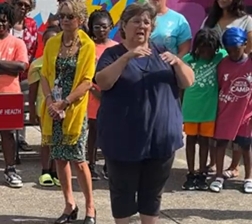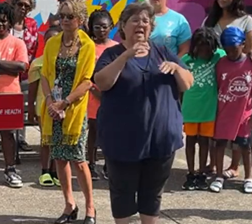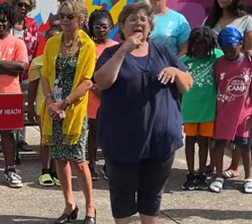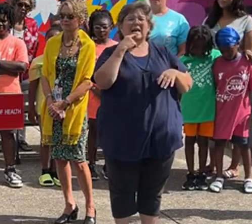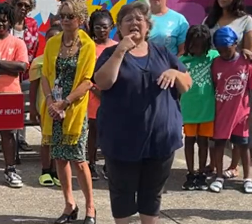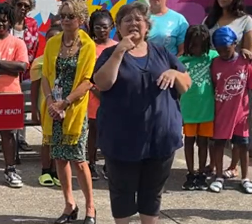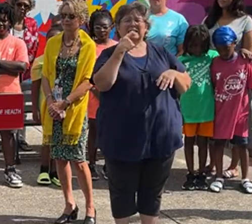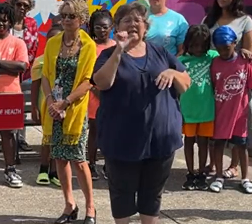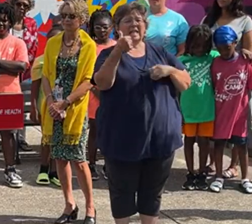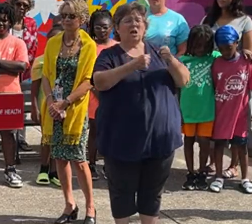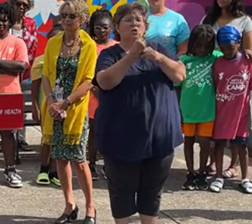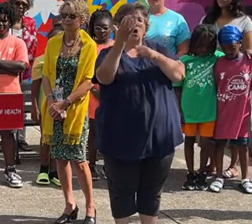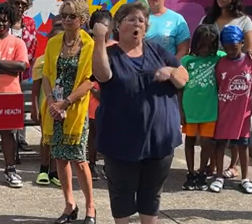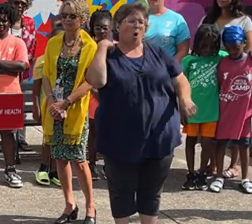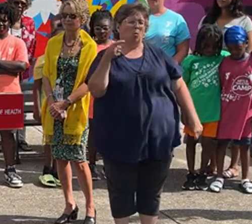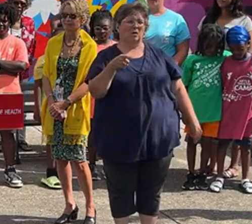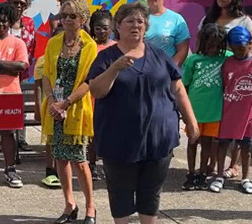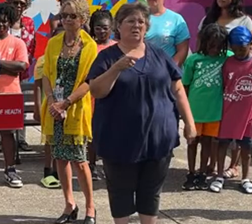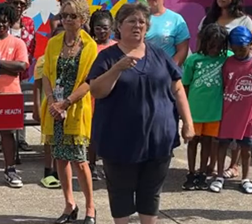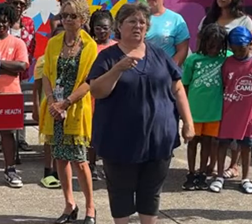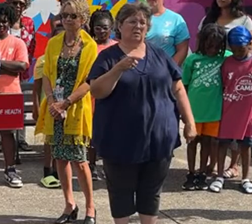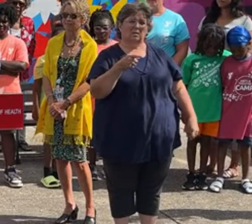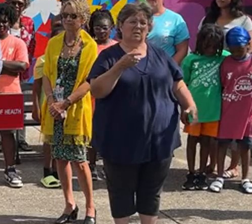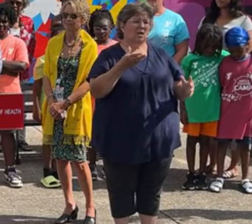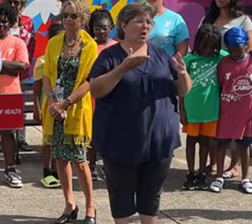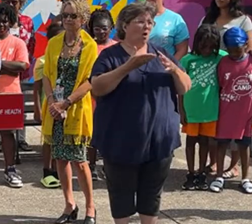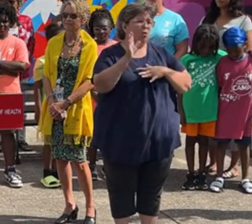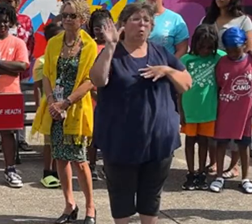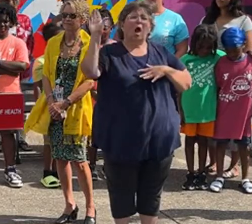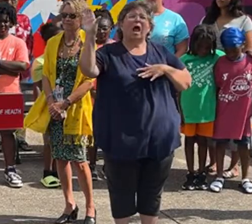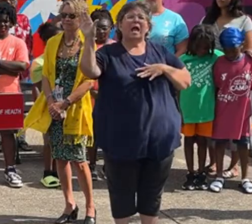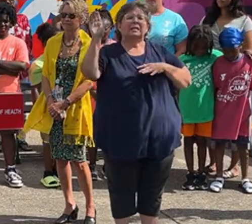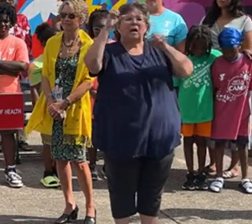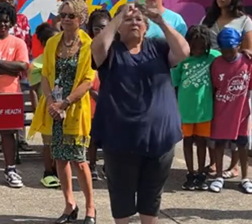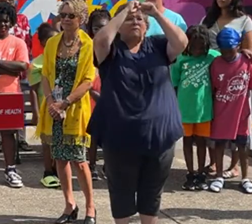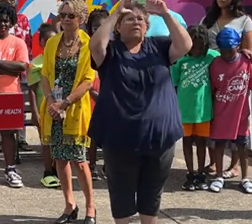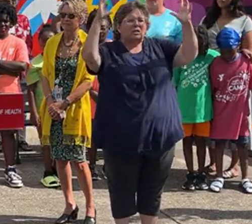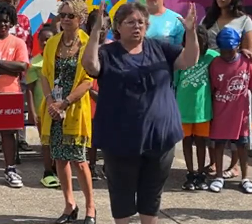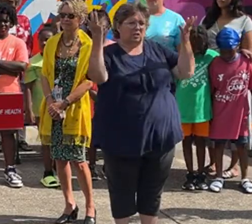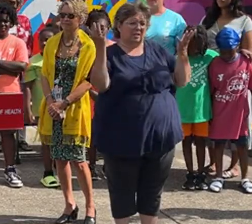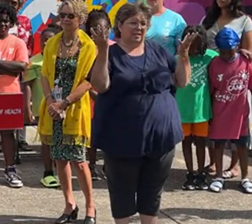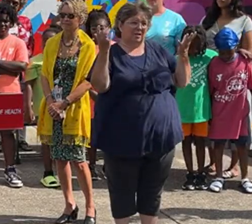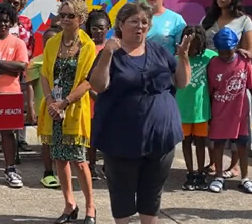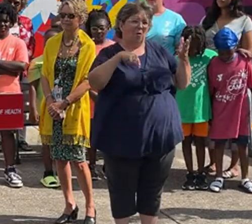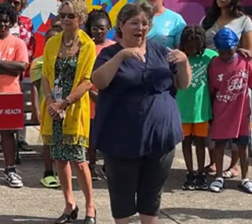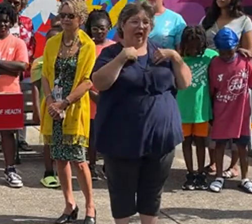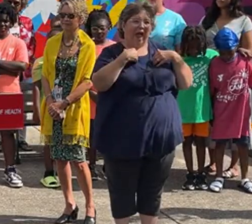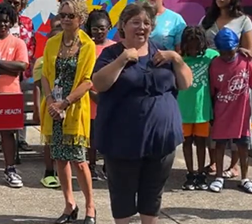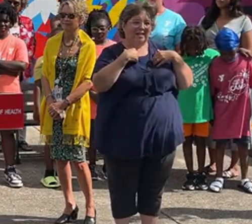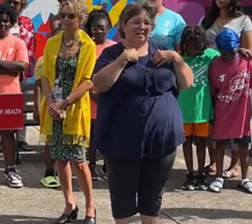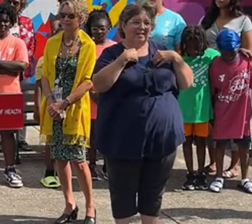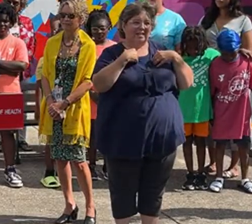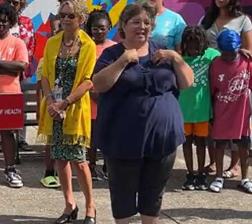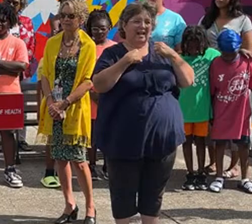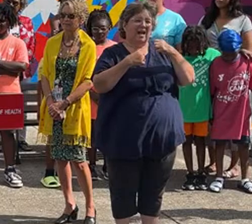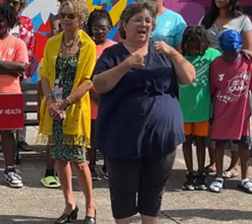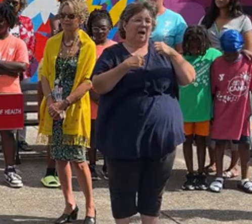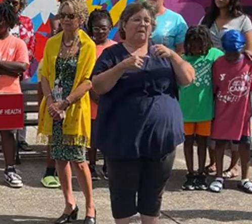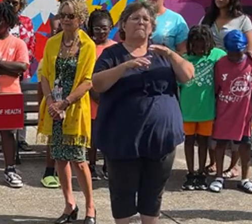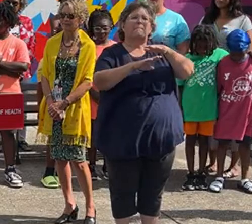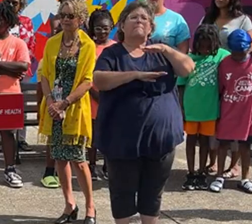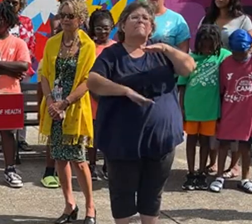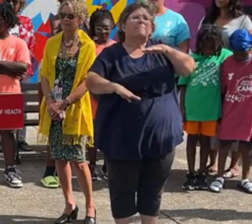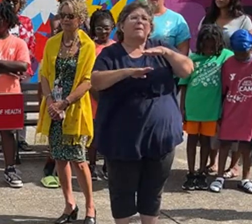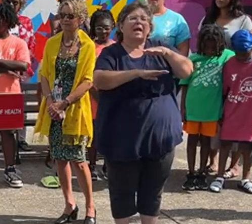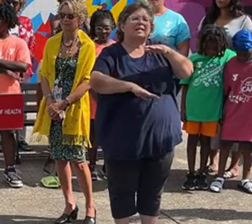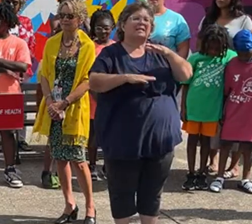executive said 10 years ago, it was through his vision that we had our foundational sponsor in